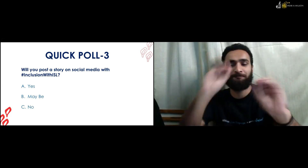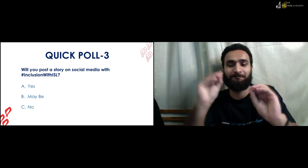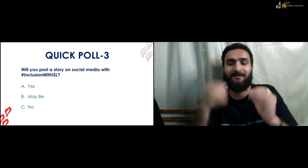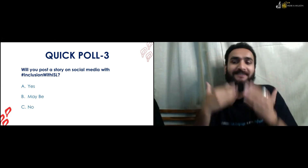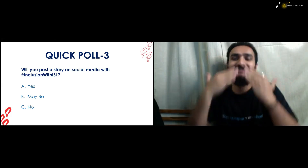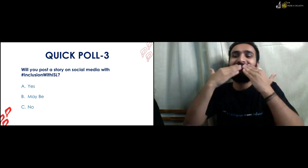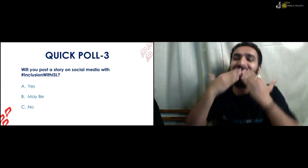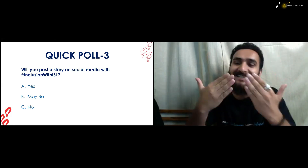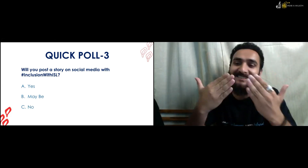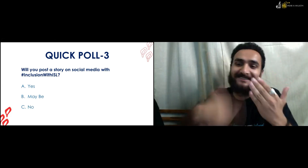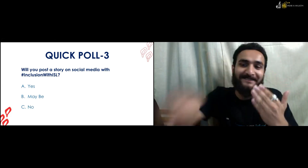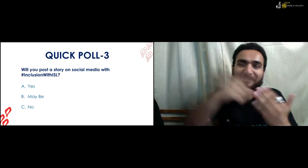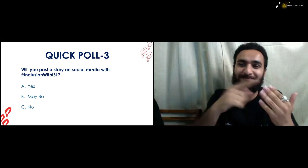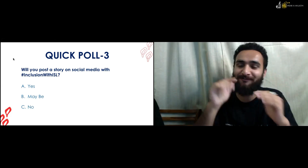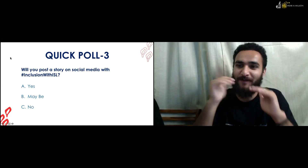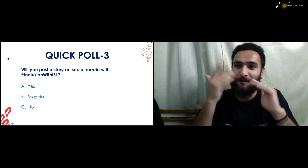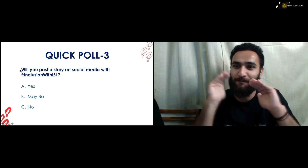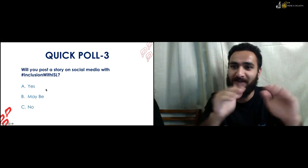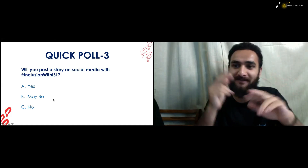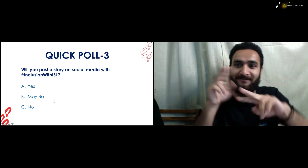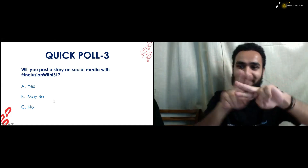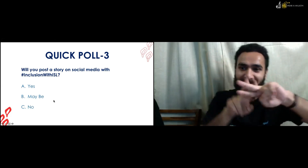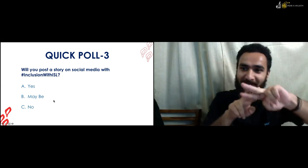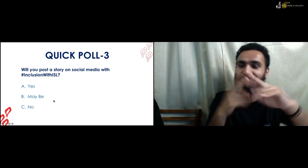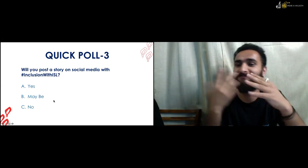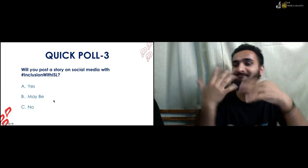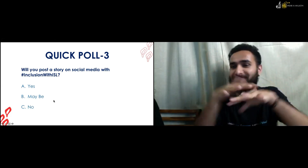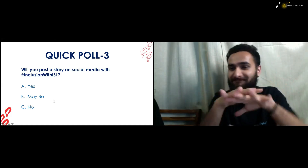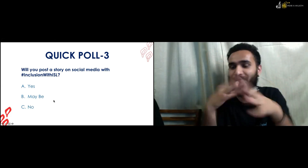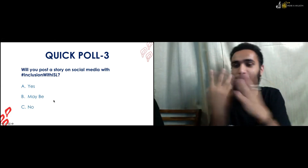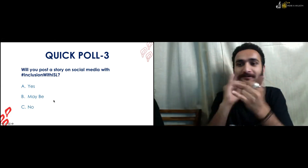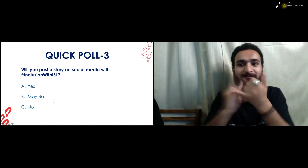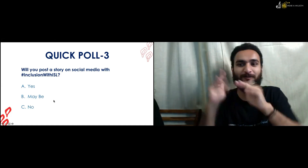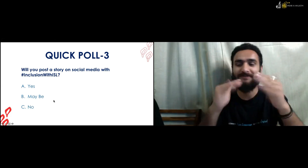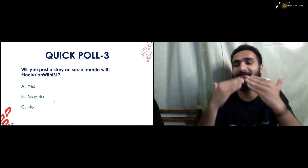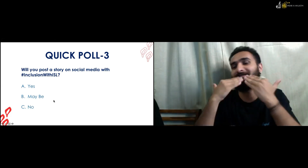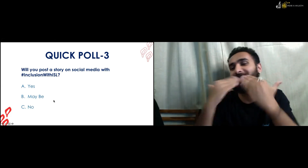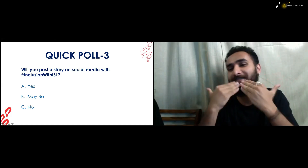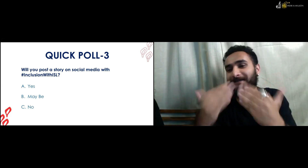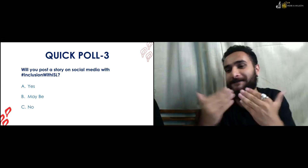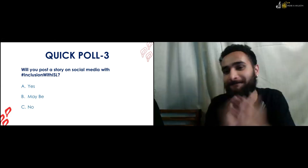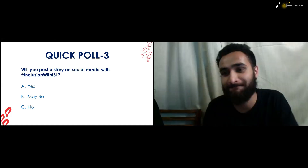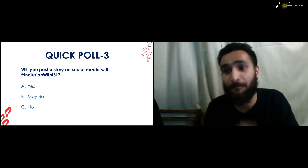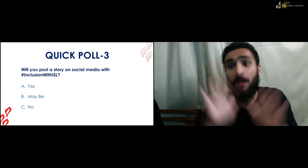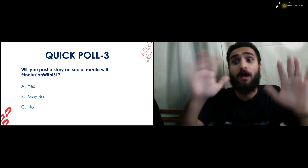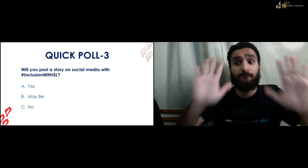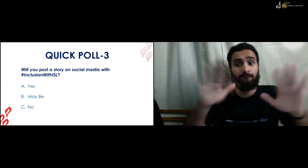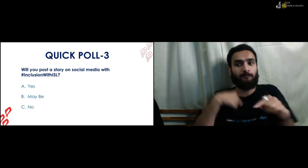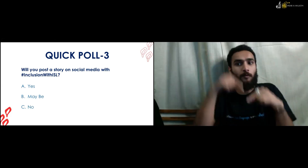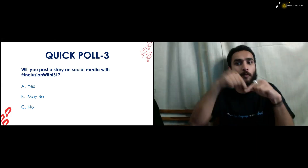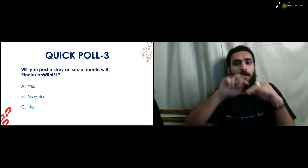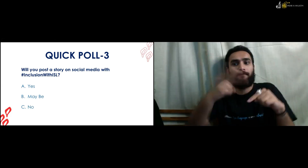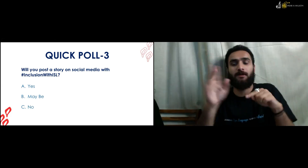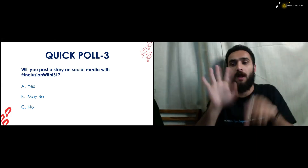maybe, some of you said no, 15%, 13%, 5%. That's okay. But thank you for supporting the campaign hashtag inclusion